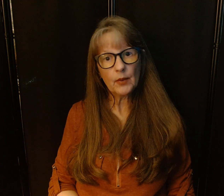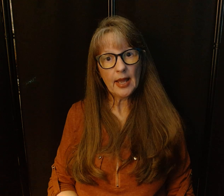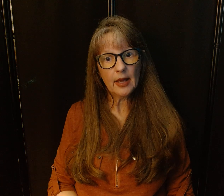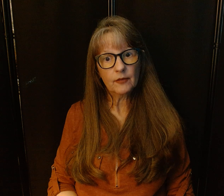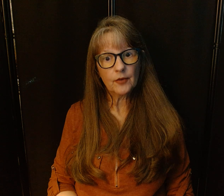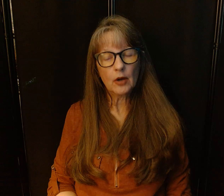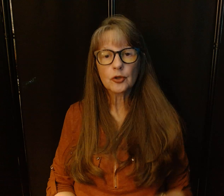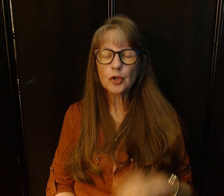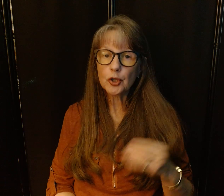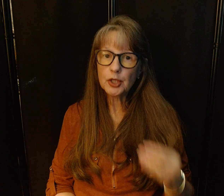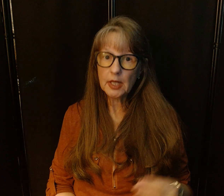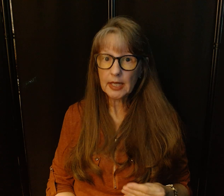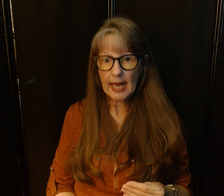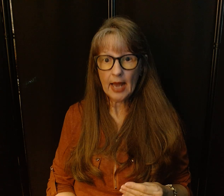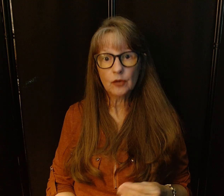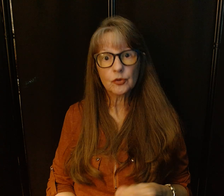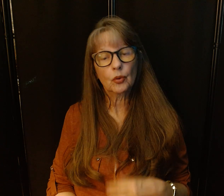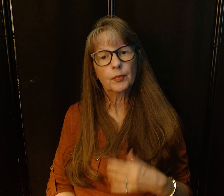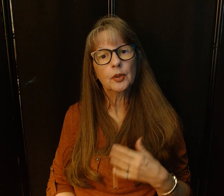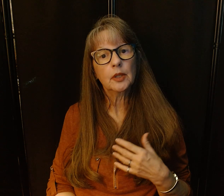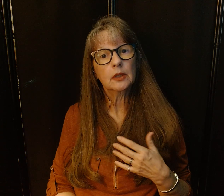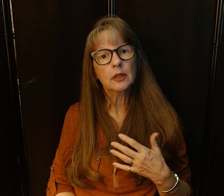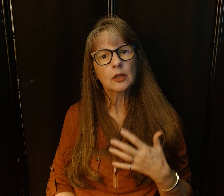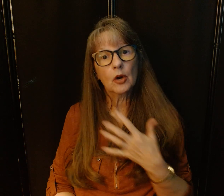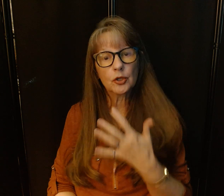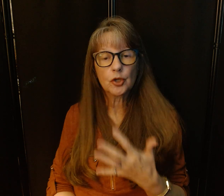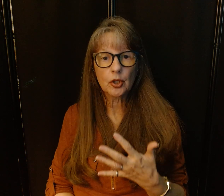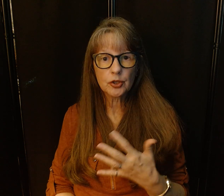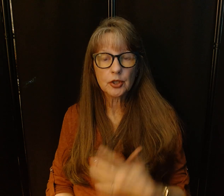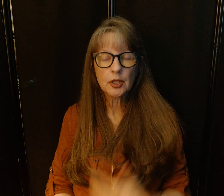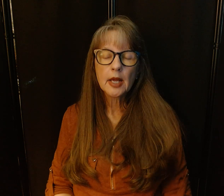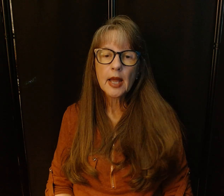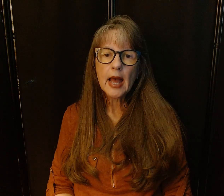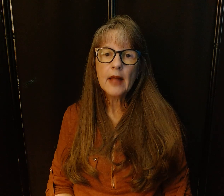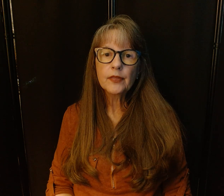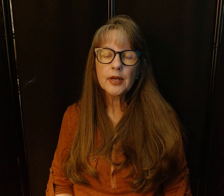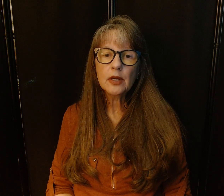have charging an account or putting it on a charge. And then